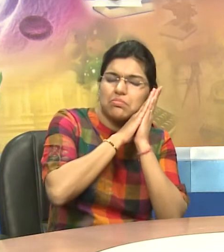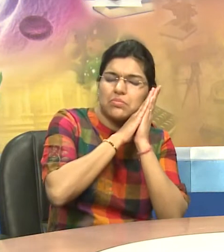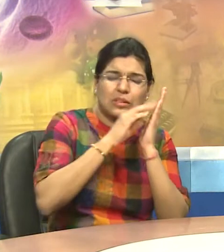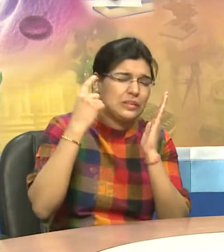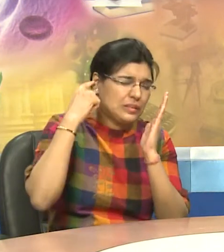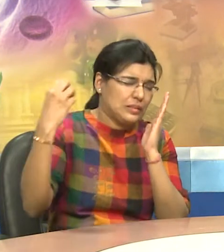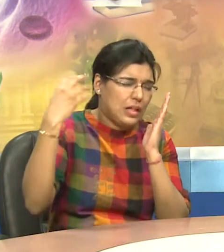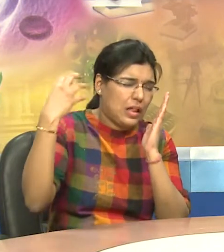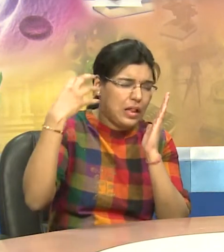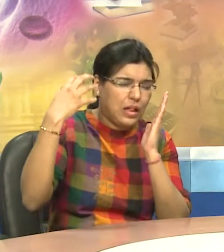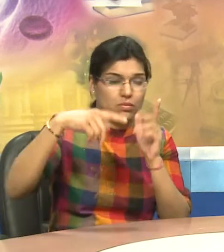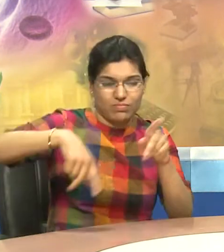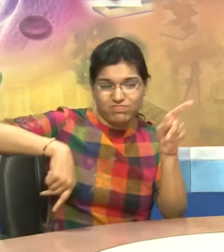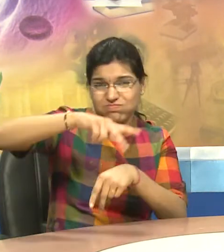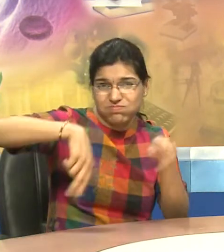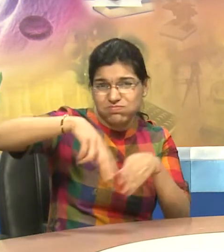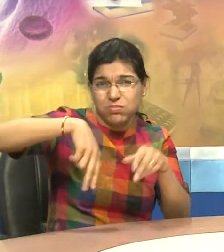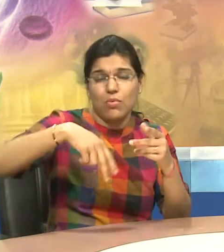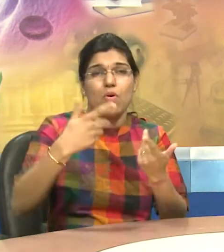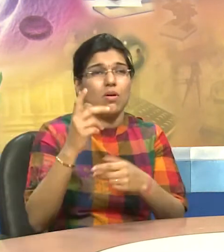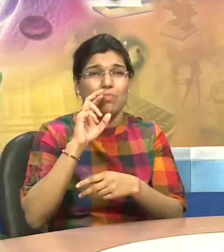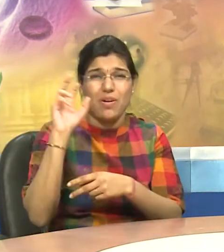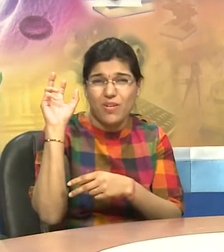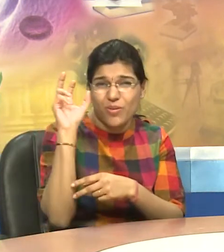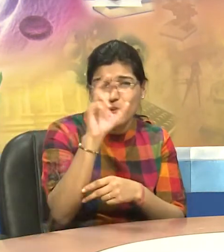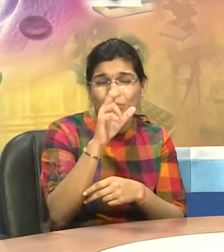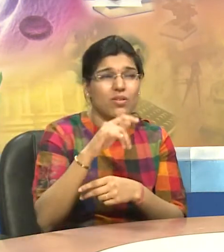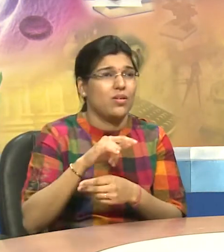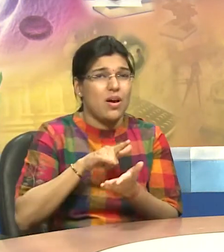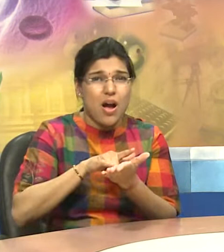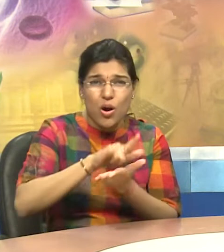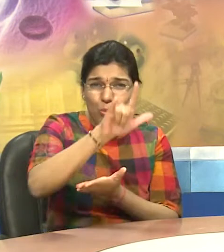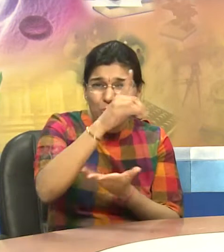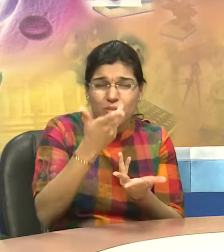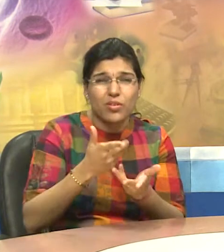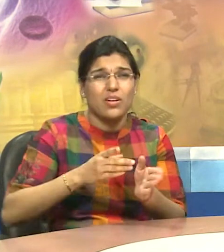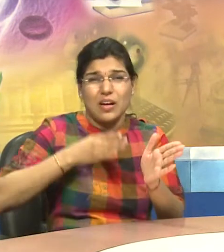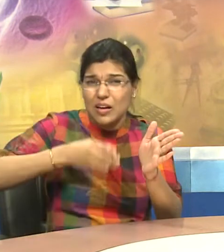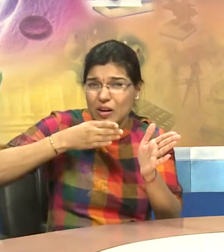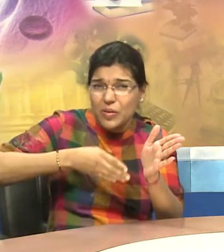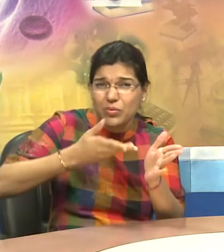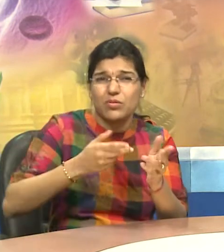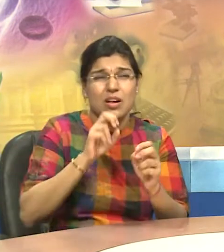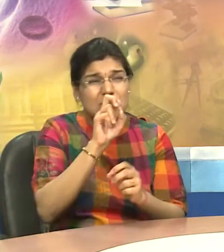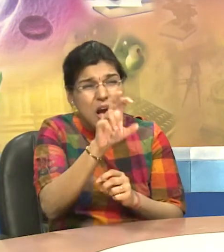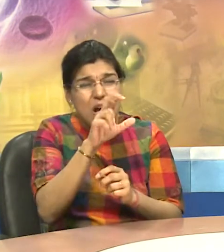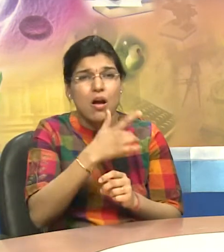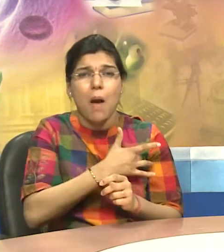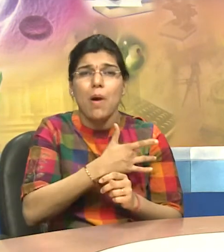I can easily sleep in the sound. Any sound, a busy road, a traffic,